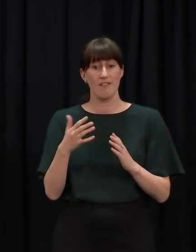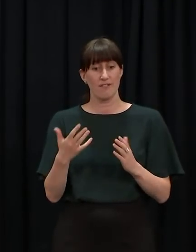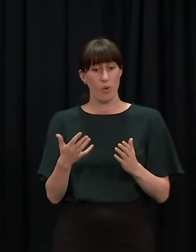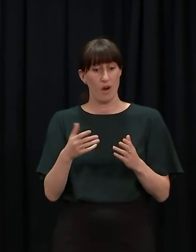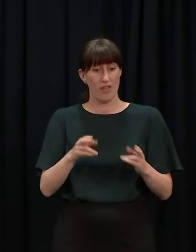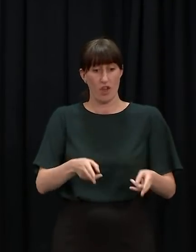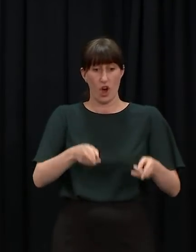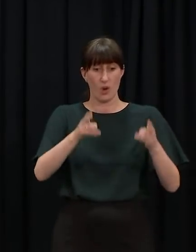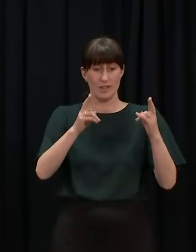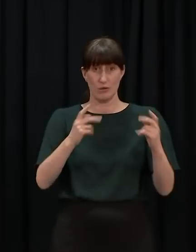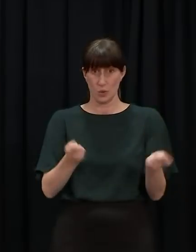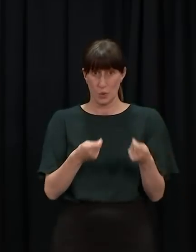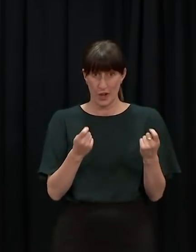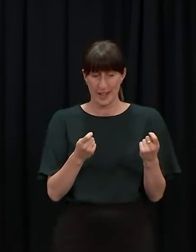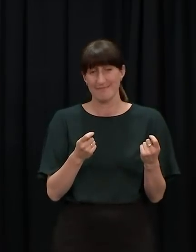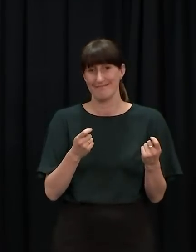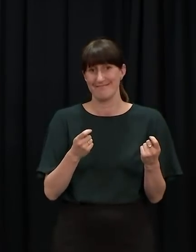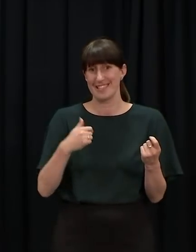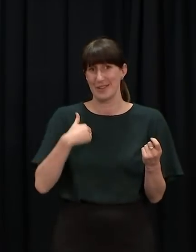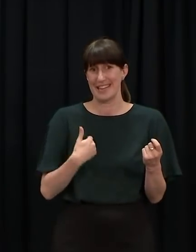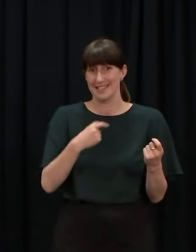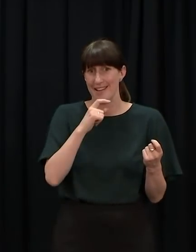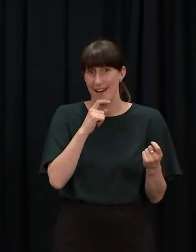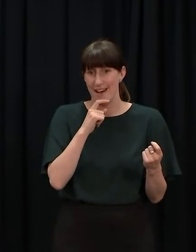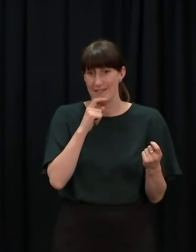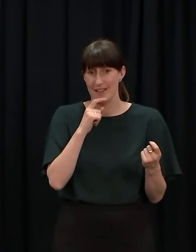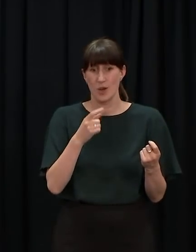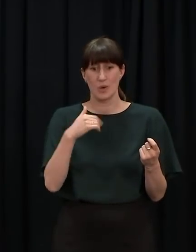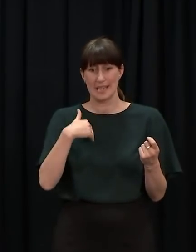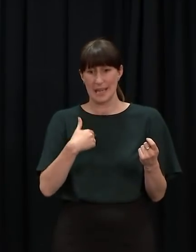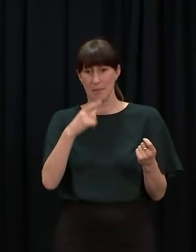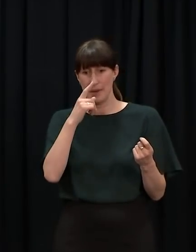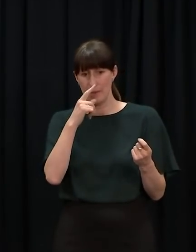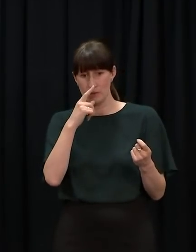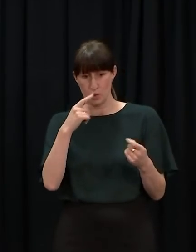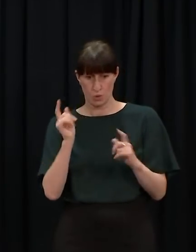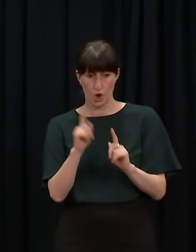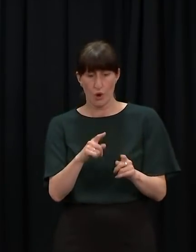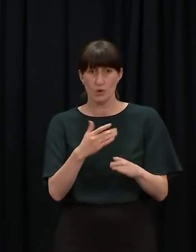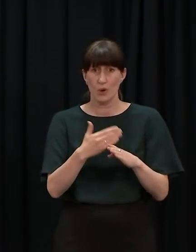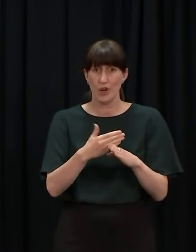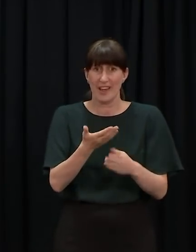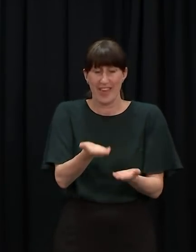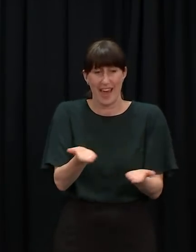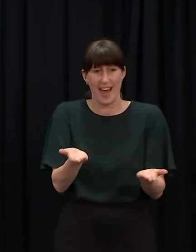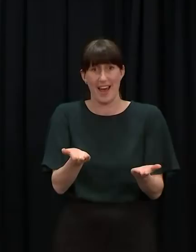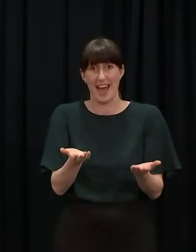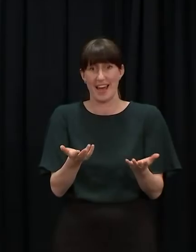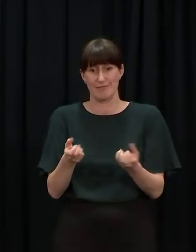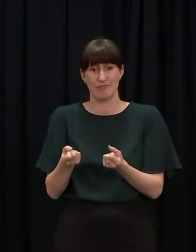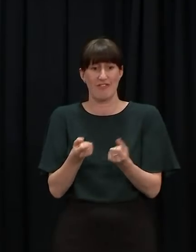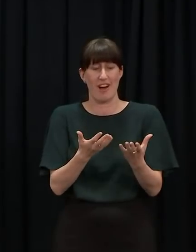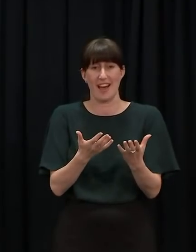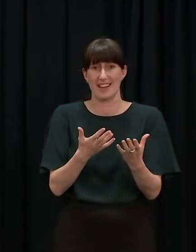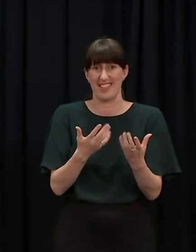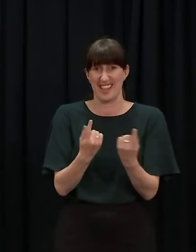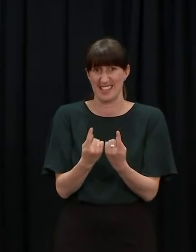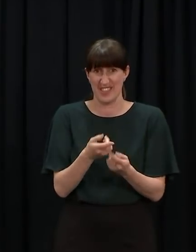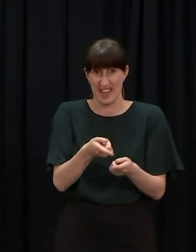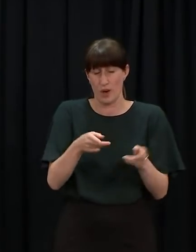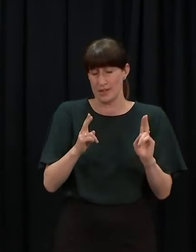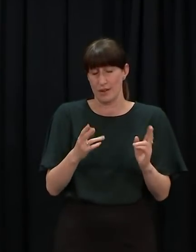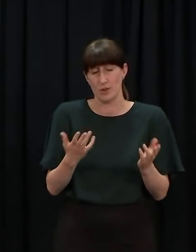workforce willing to support it. You need to have people who are willing to supply the hotel. There are a variety of different factors that come into play. Do you have a decision about the